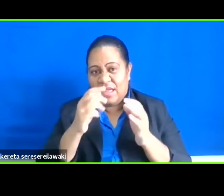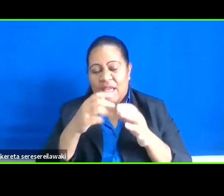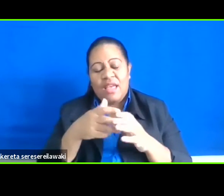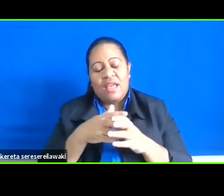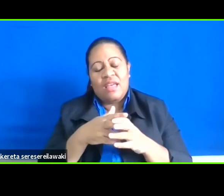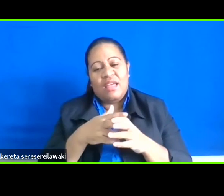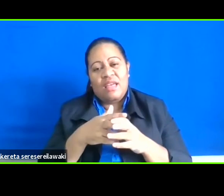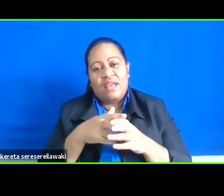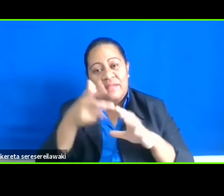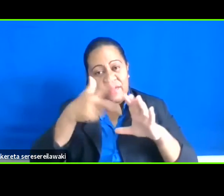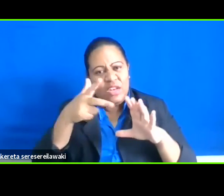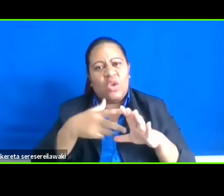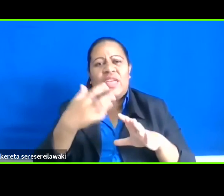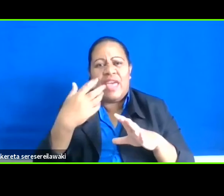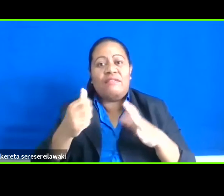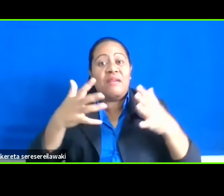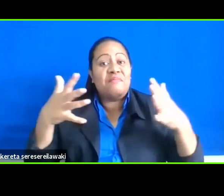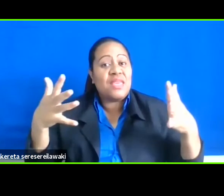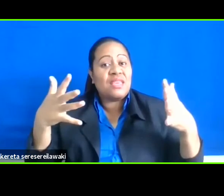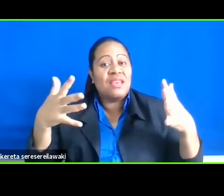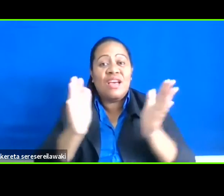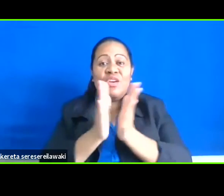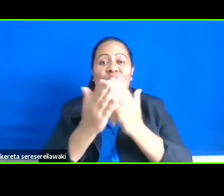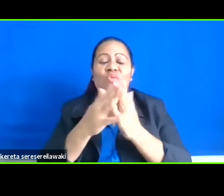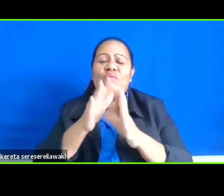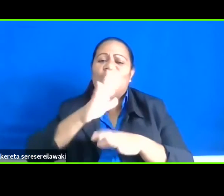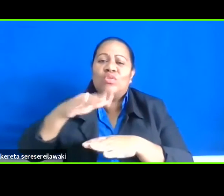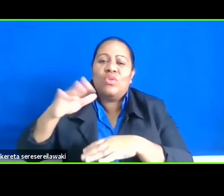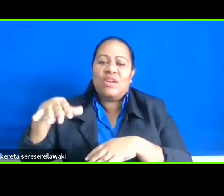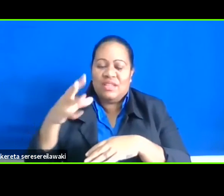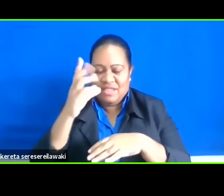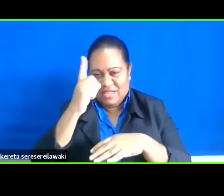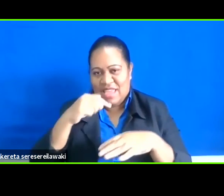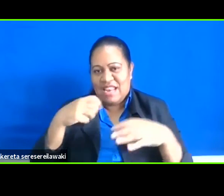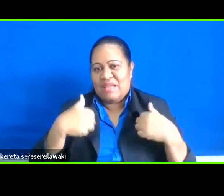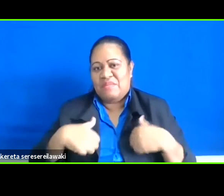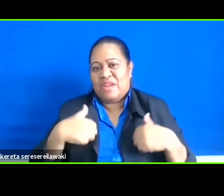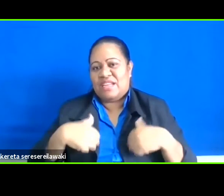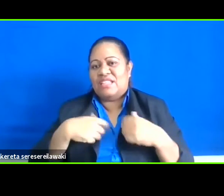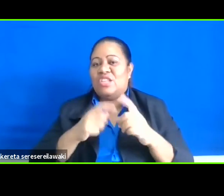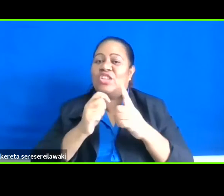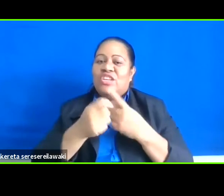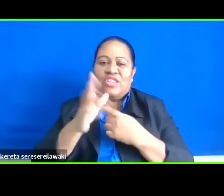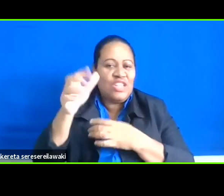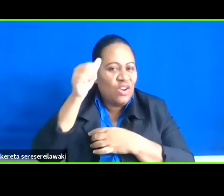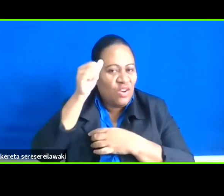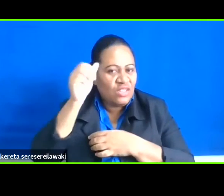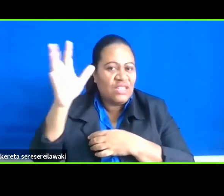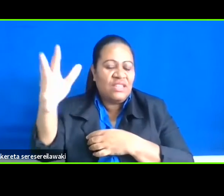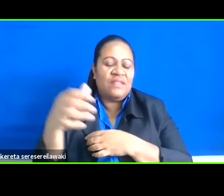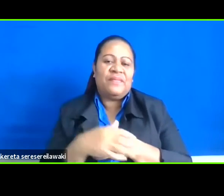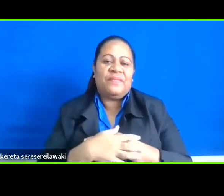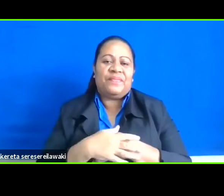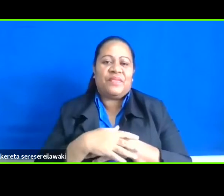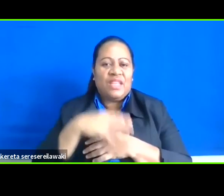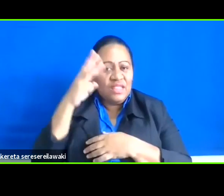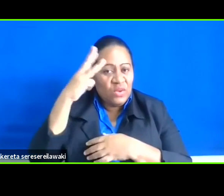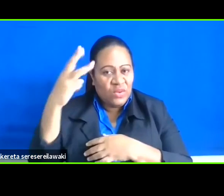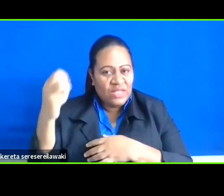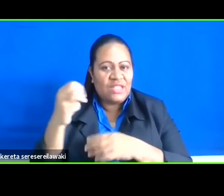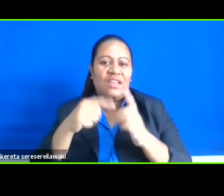story books for children that documents the practices and the traditional knowledge and wisdom of of tubal